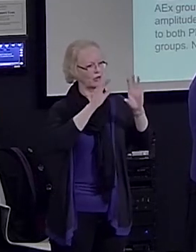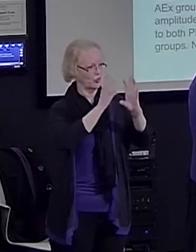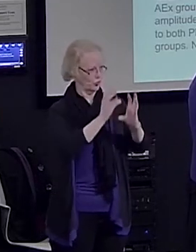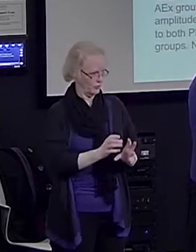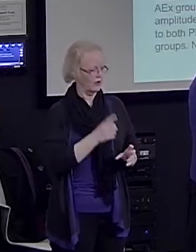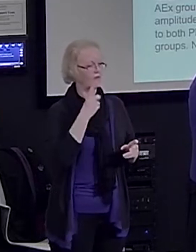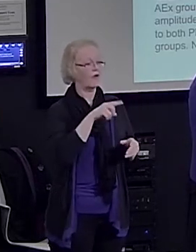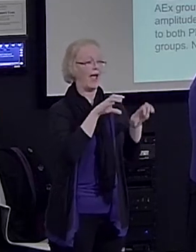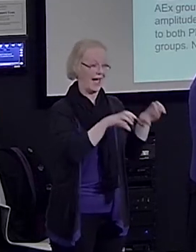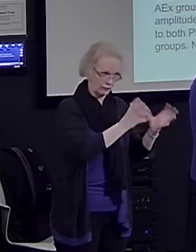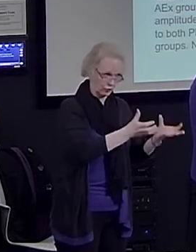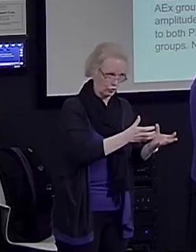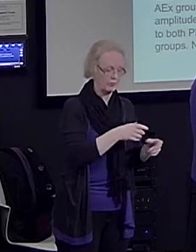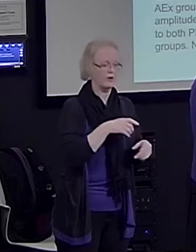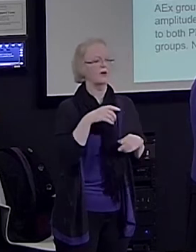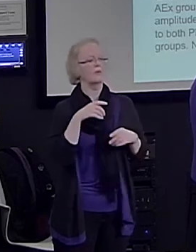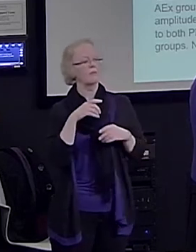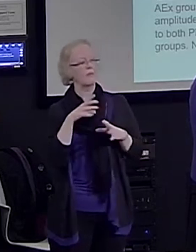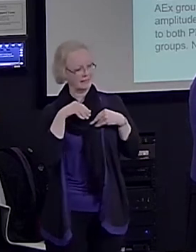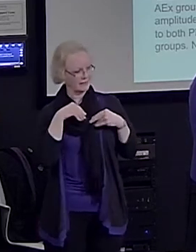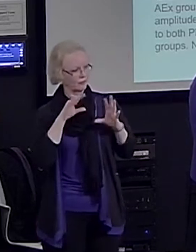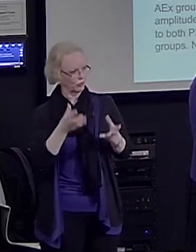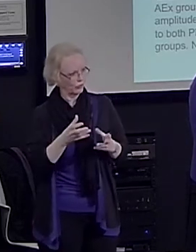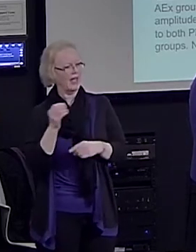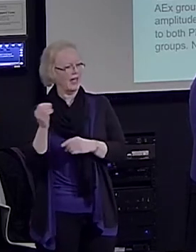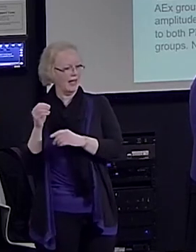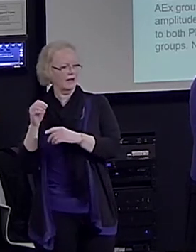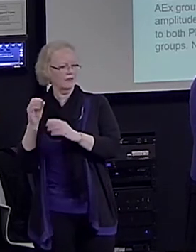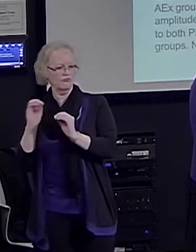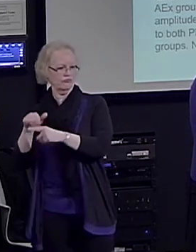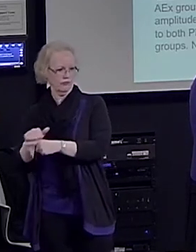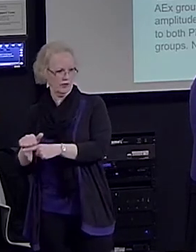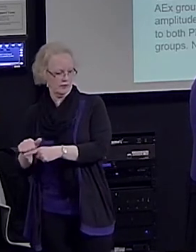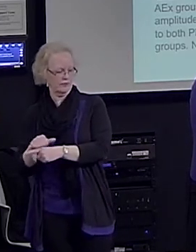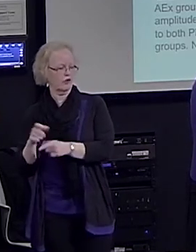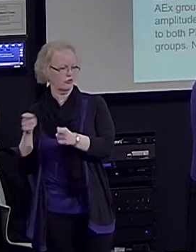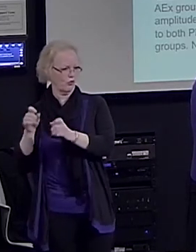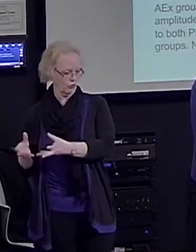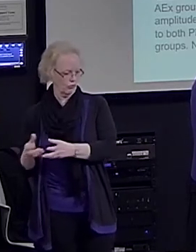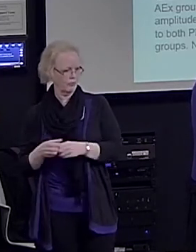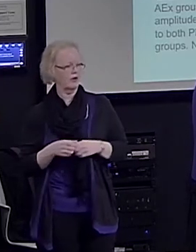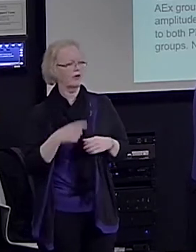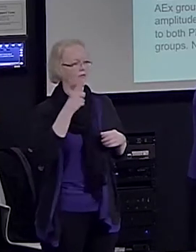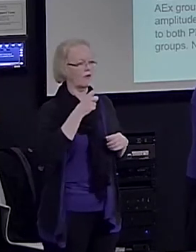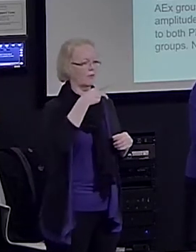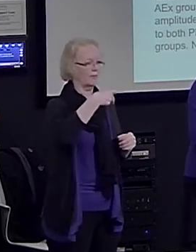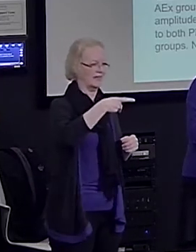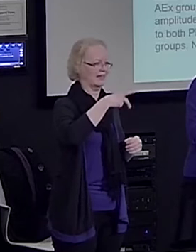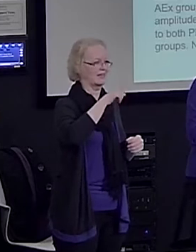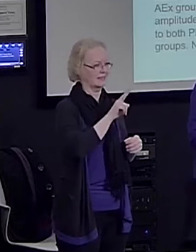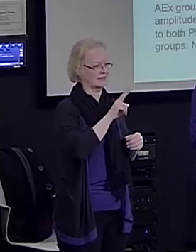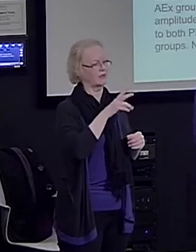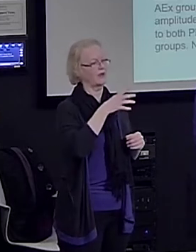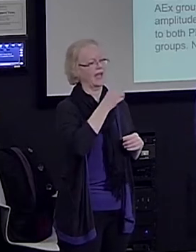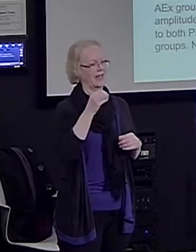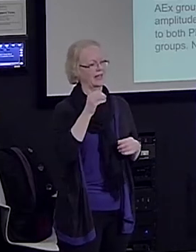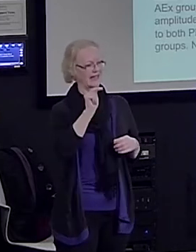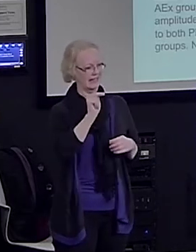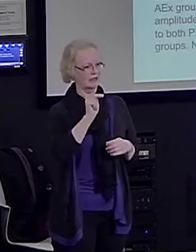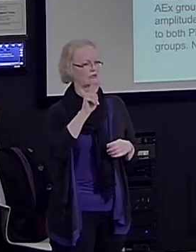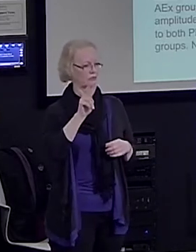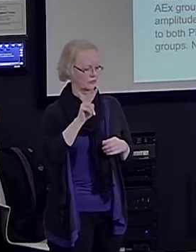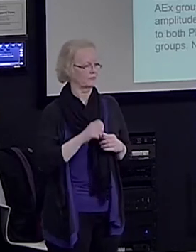group the passive group and the naive controls for this p2 peak in the n2 peak and I'm going to just kind of walk